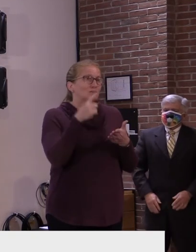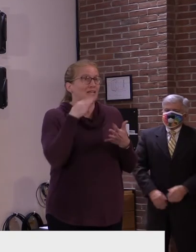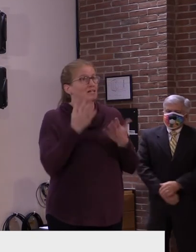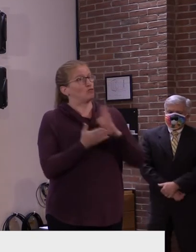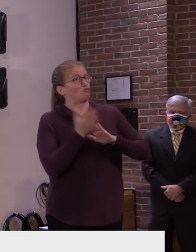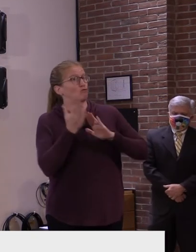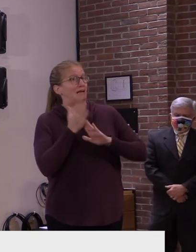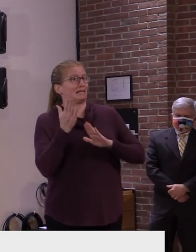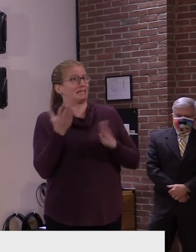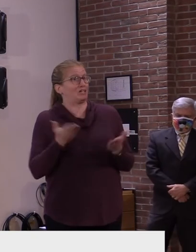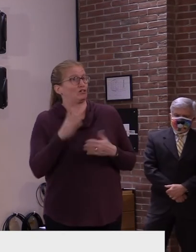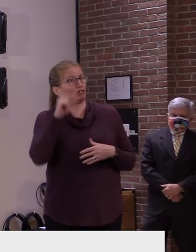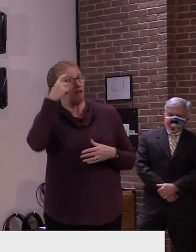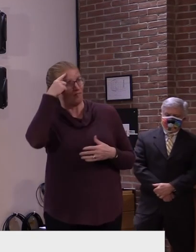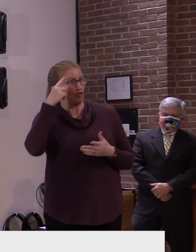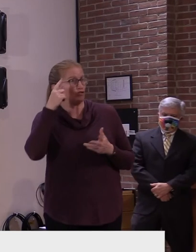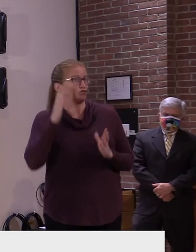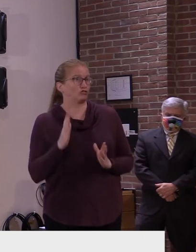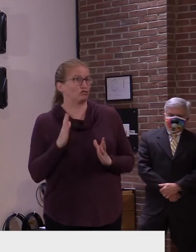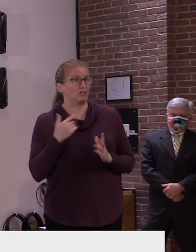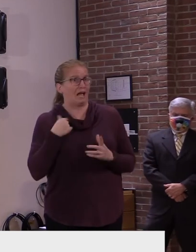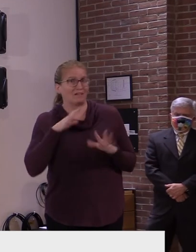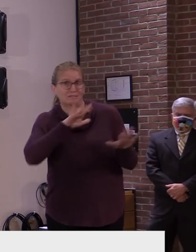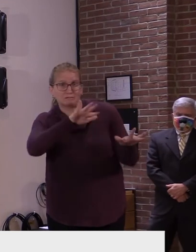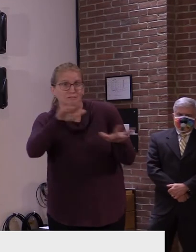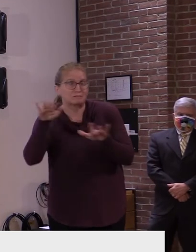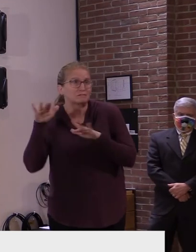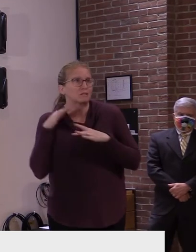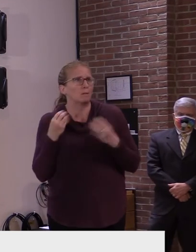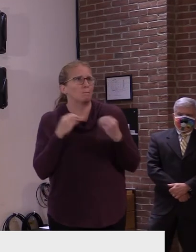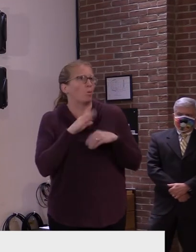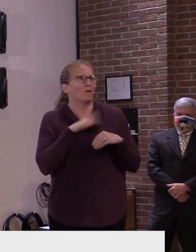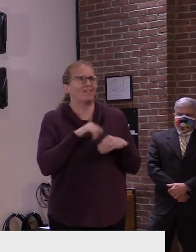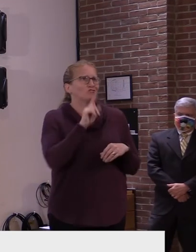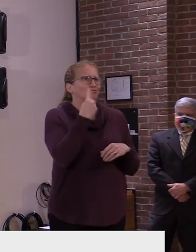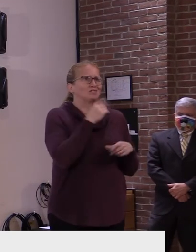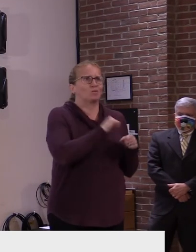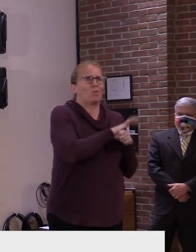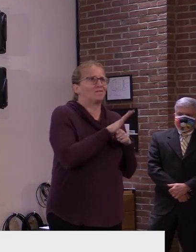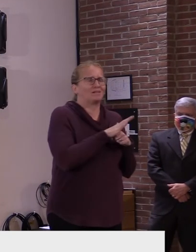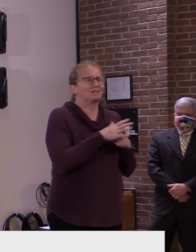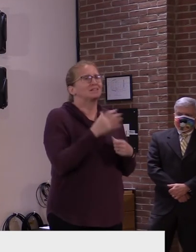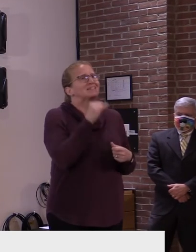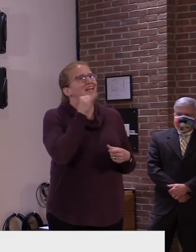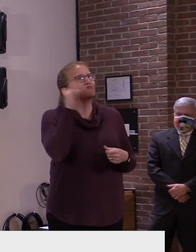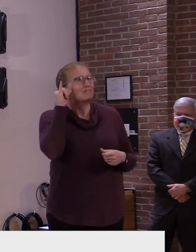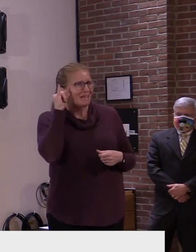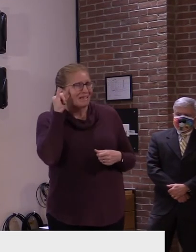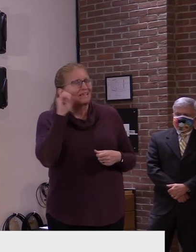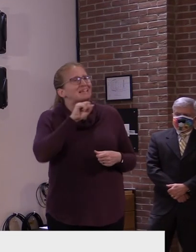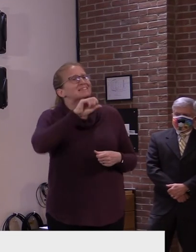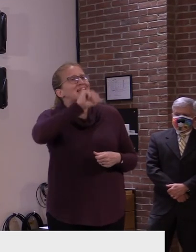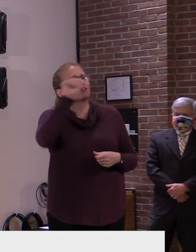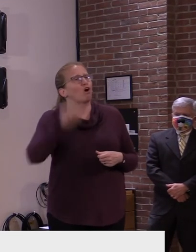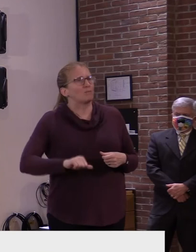yesterday in saint albans we experienced a law enforcement response where a 17 year old was arrested